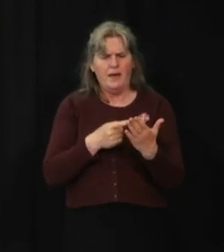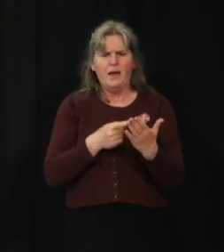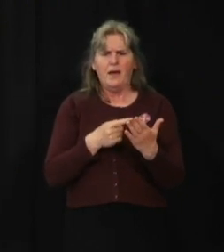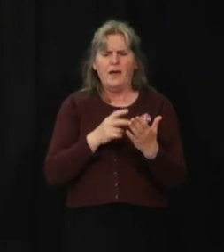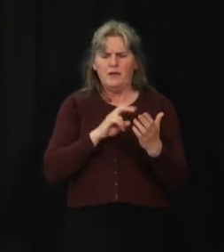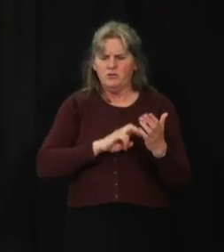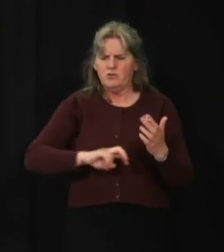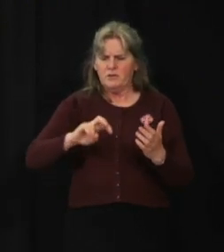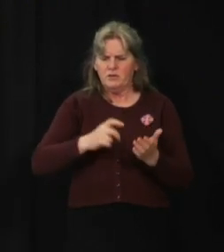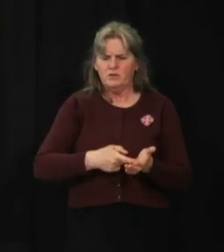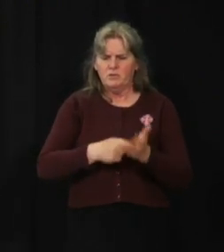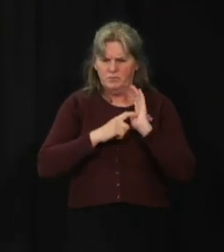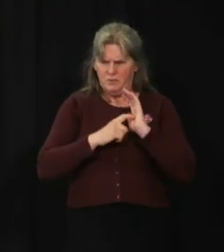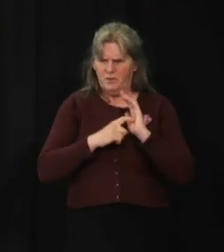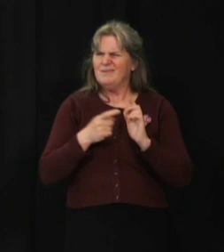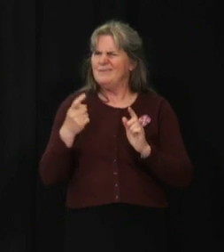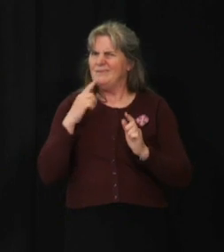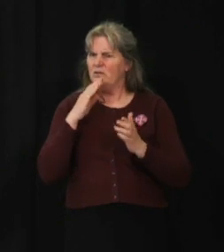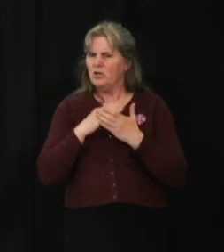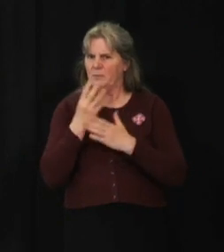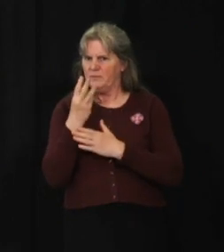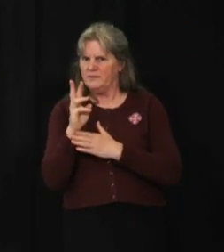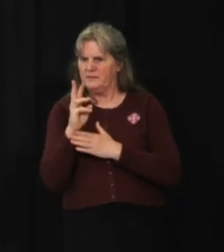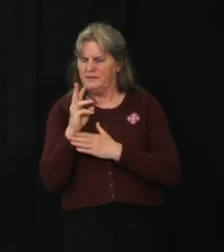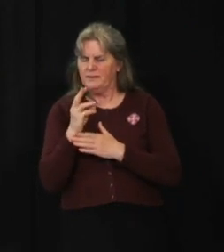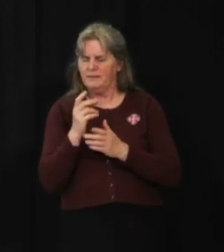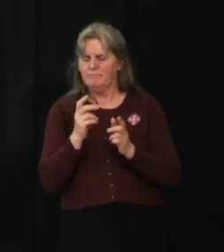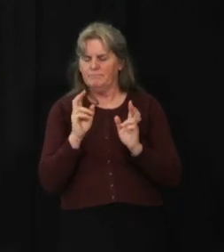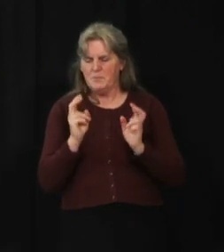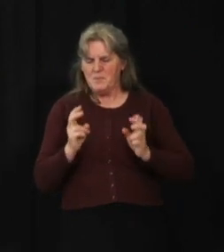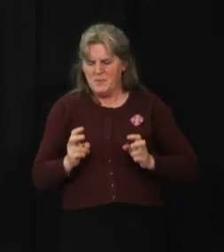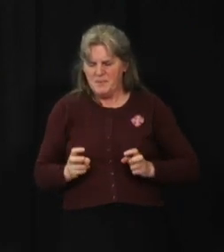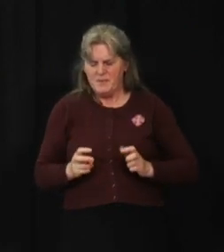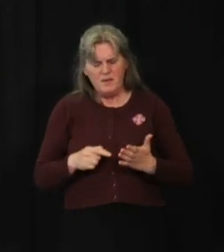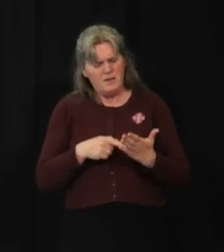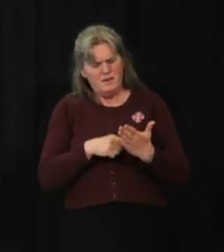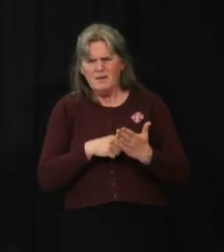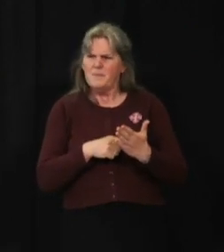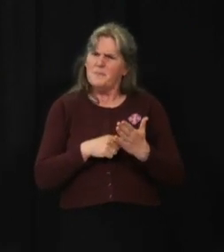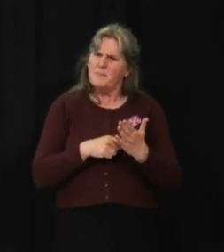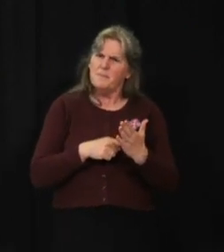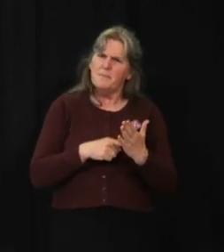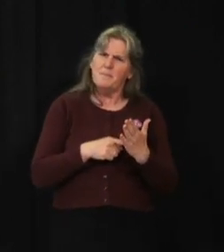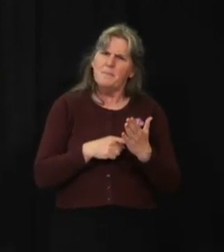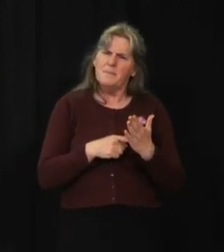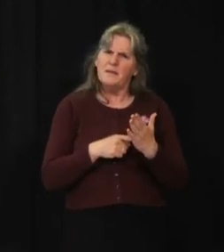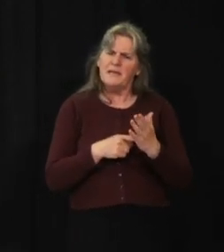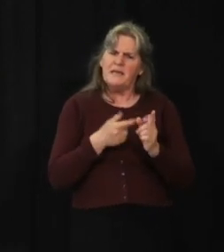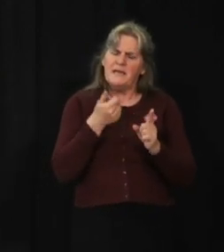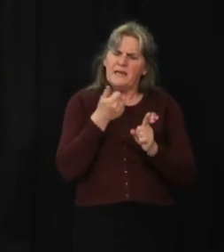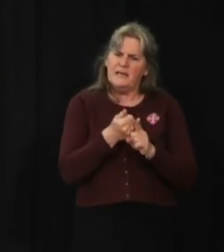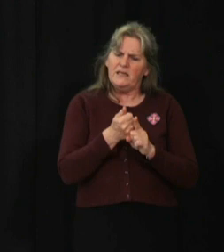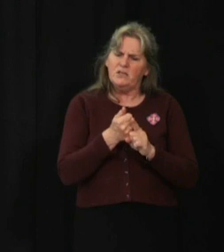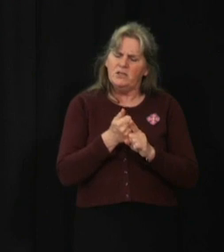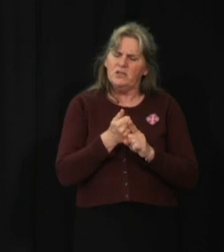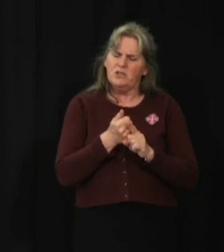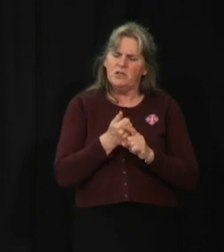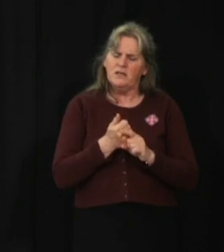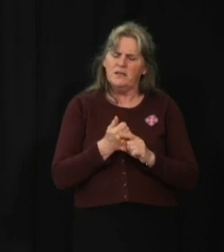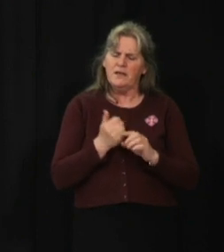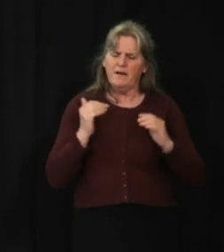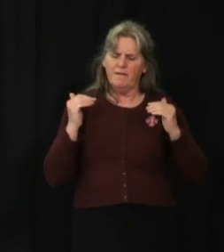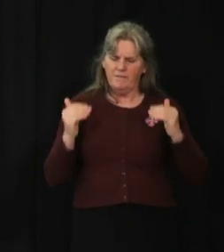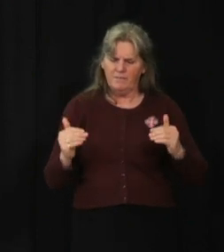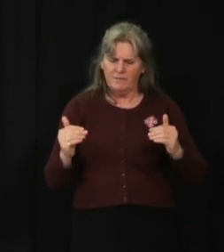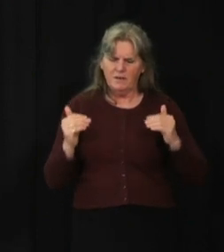there are those 6 themes that you spoke about, Mr. Premier, but within each phase,